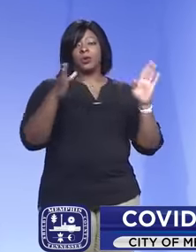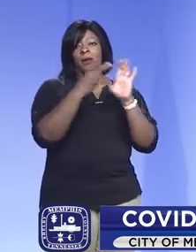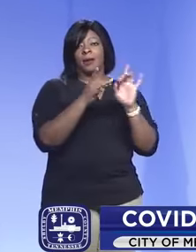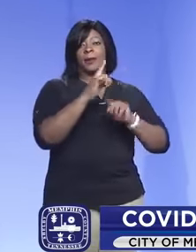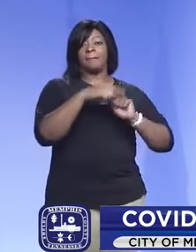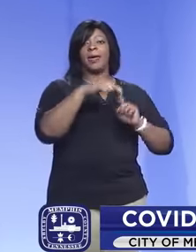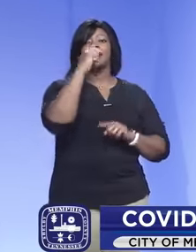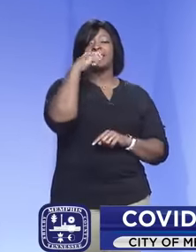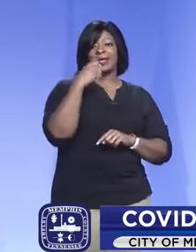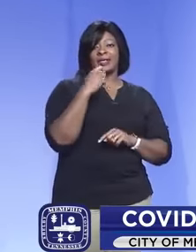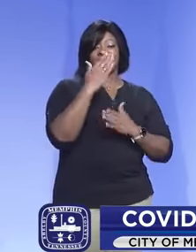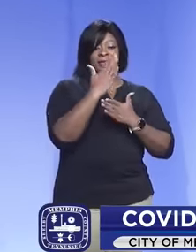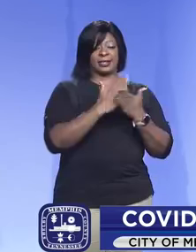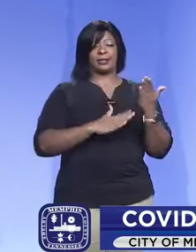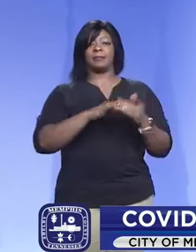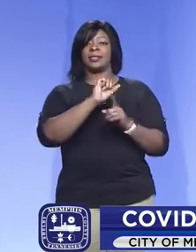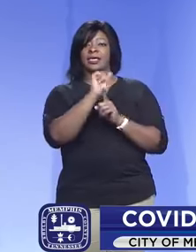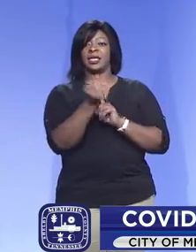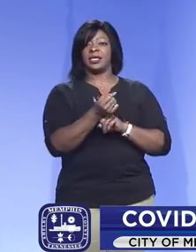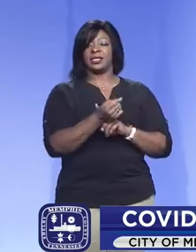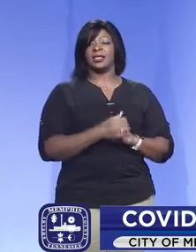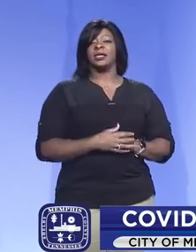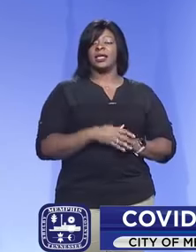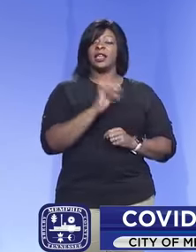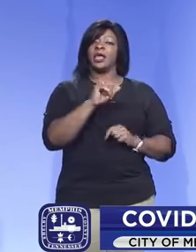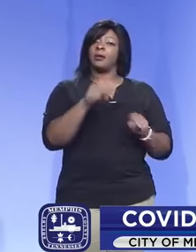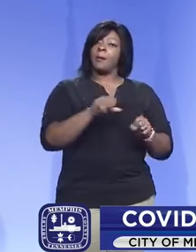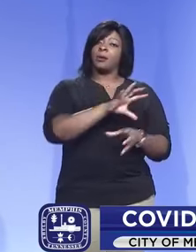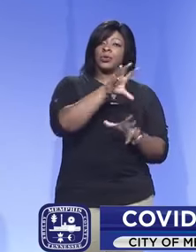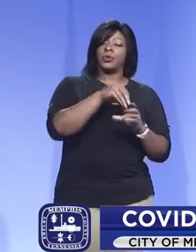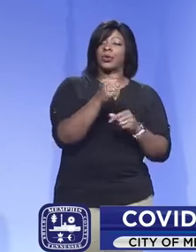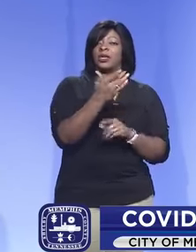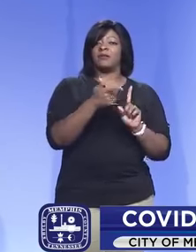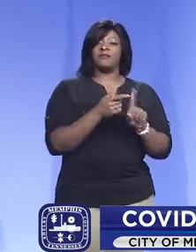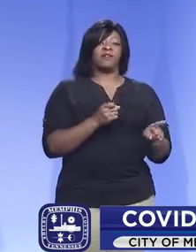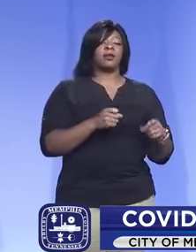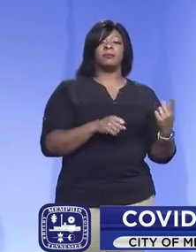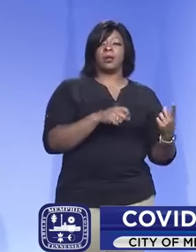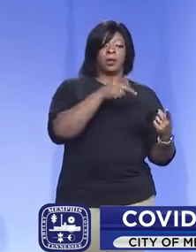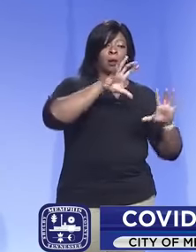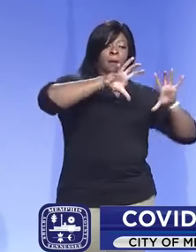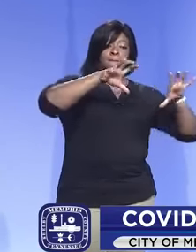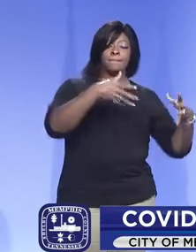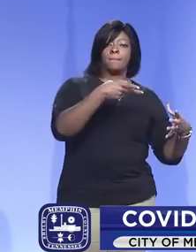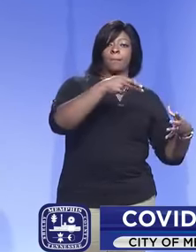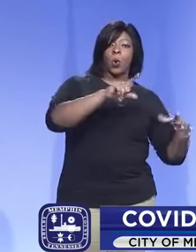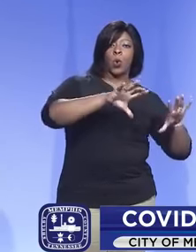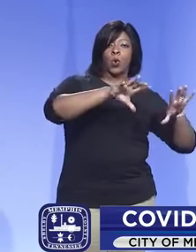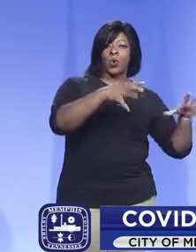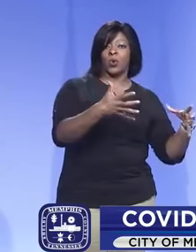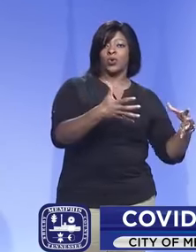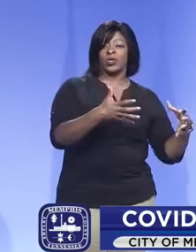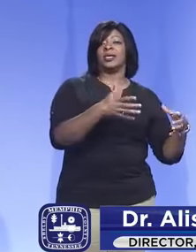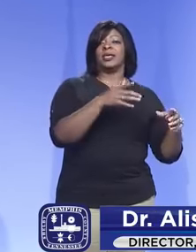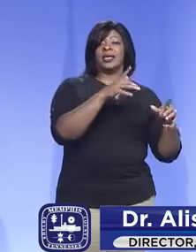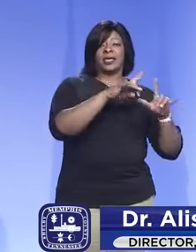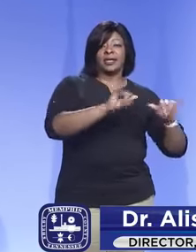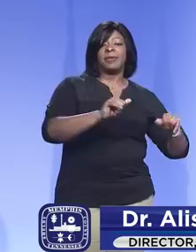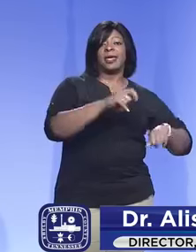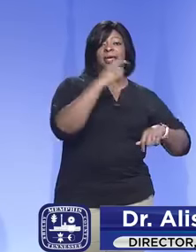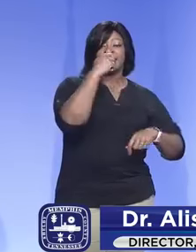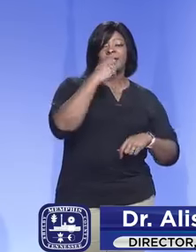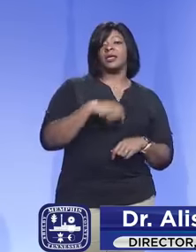about testing in certain settings, which could include anything from pool testing to rapid testing to the